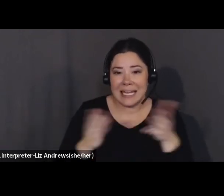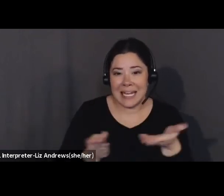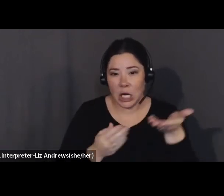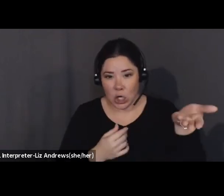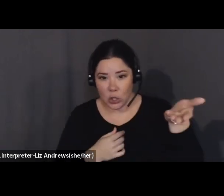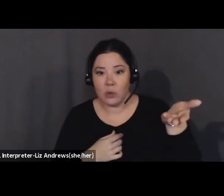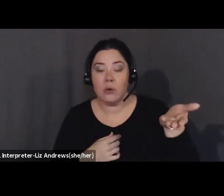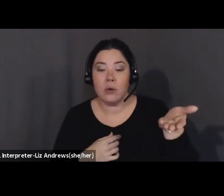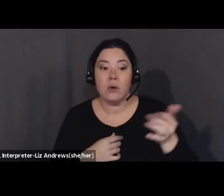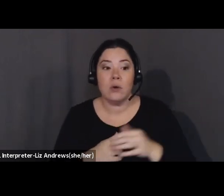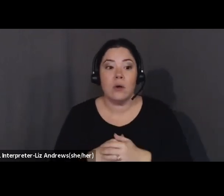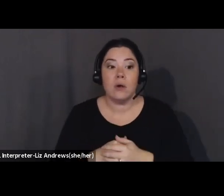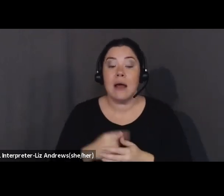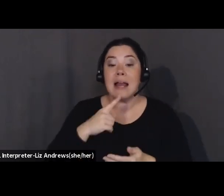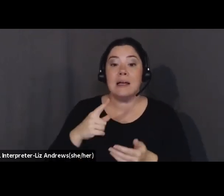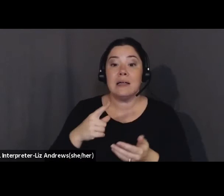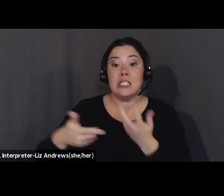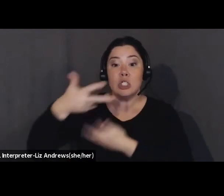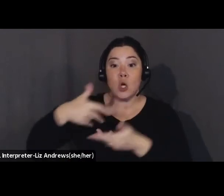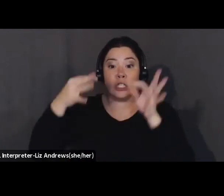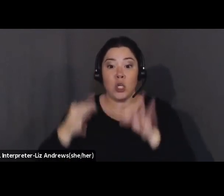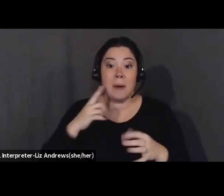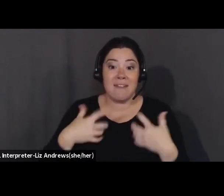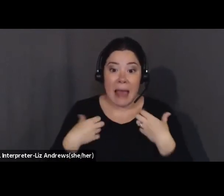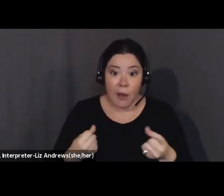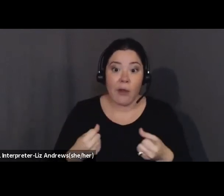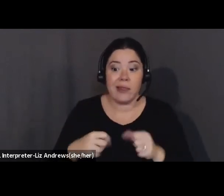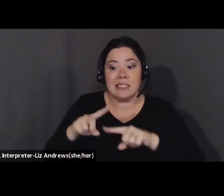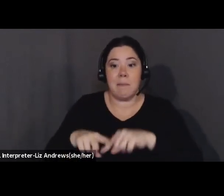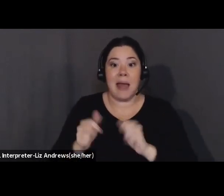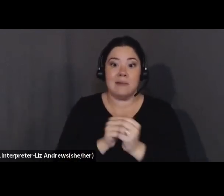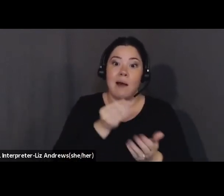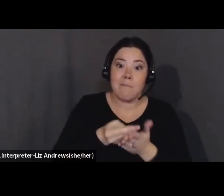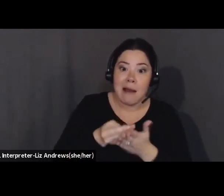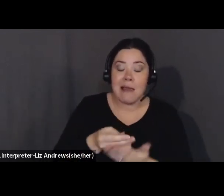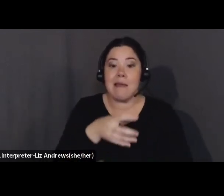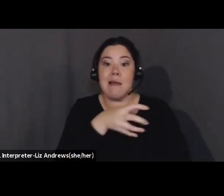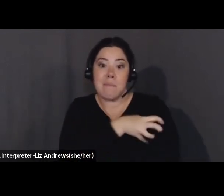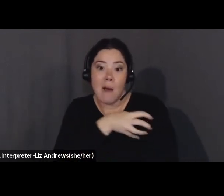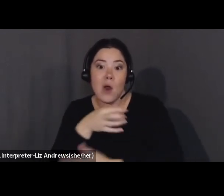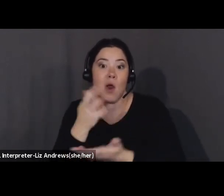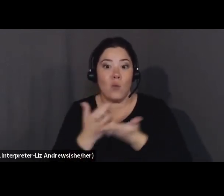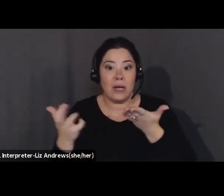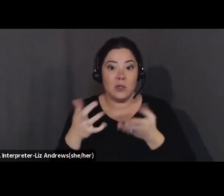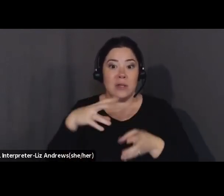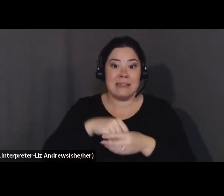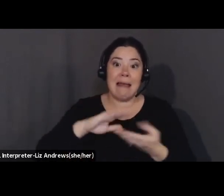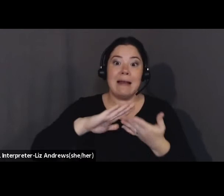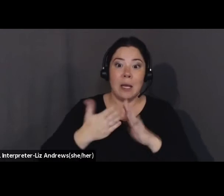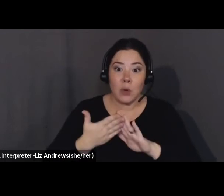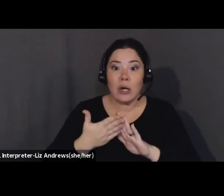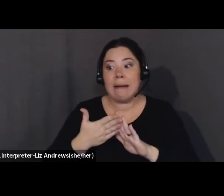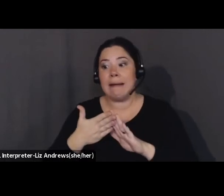social determinants of health are shaped by the distribution of money, power, and resources throughout local communities, nations,